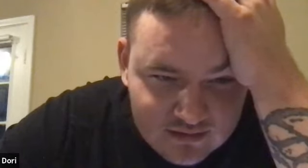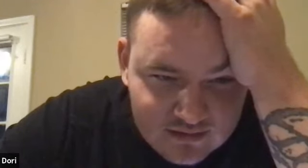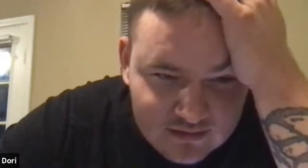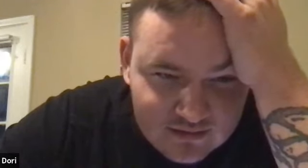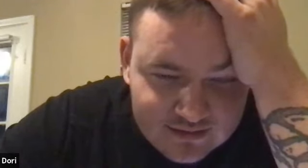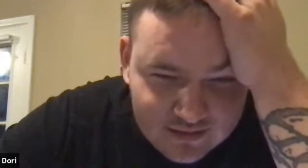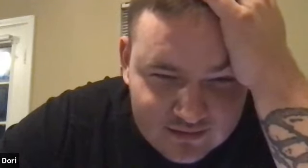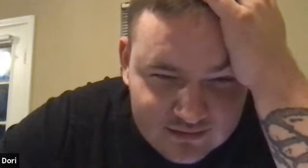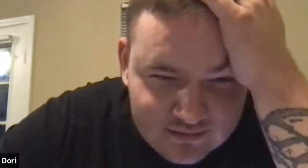Yeah.